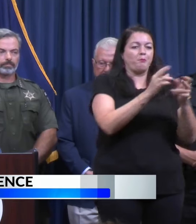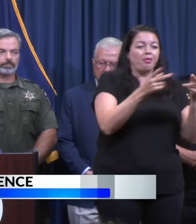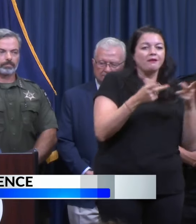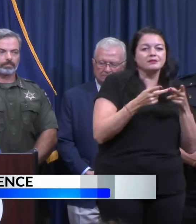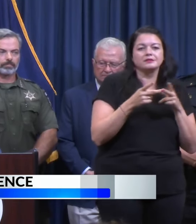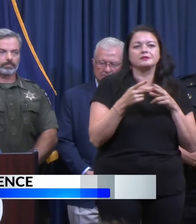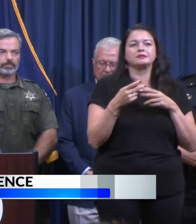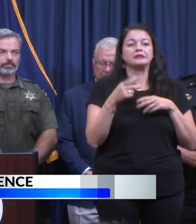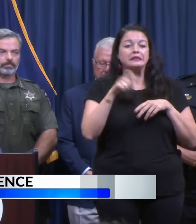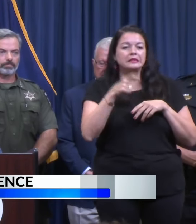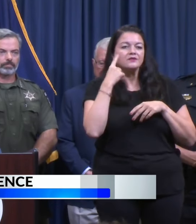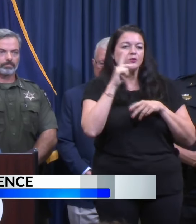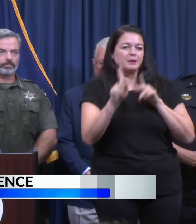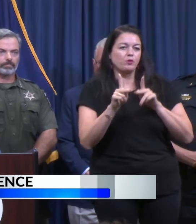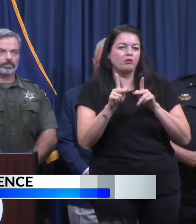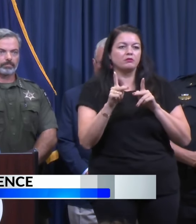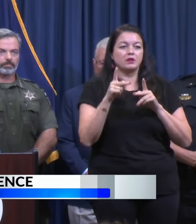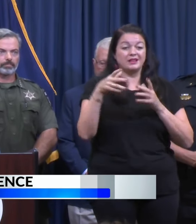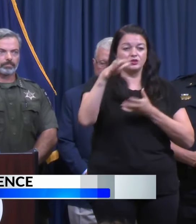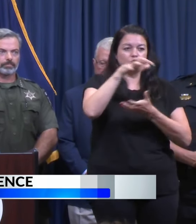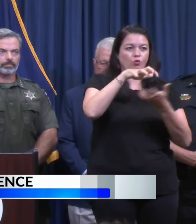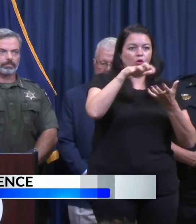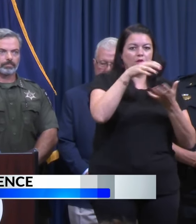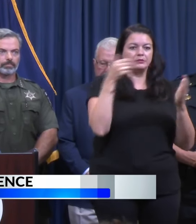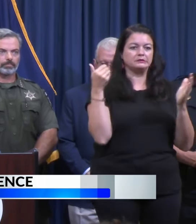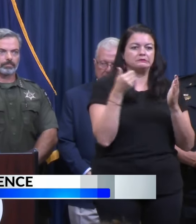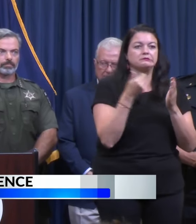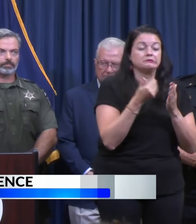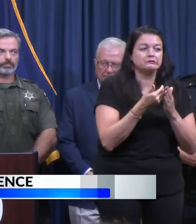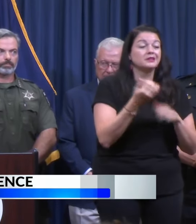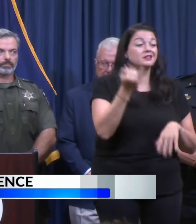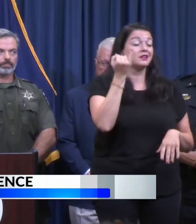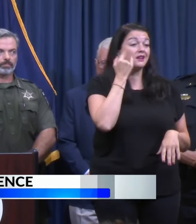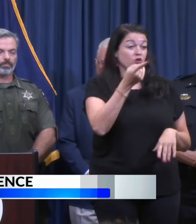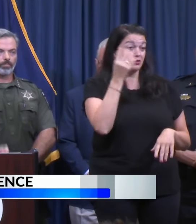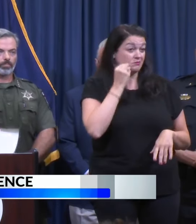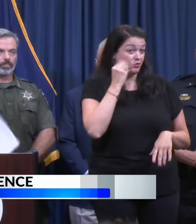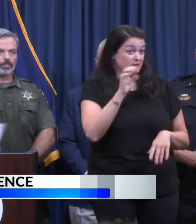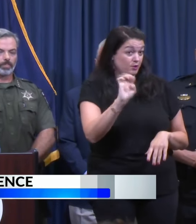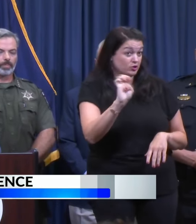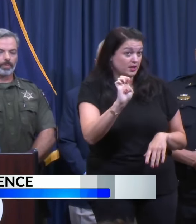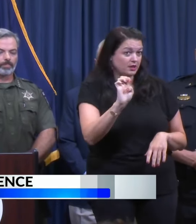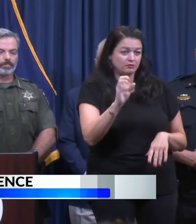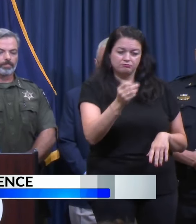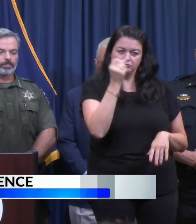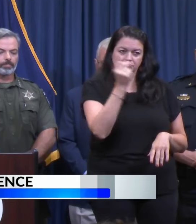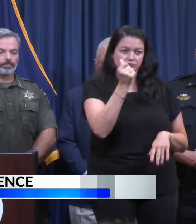storm approaches. Anyone in an emergency should call 911.